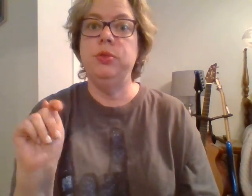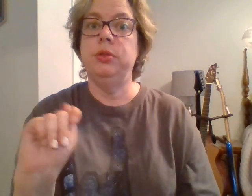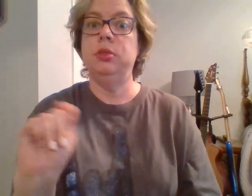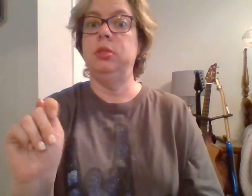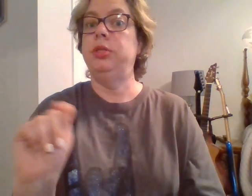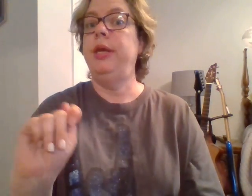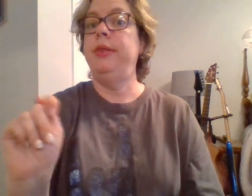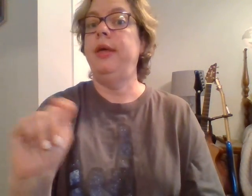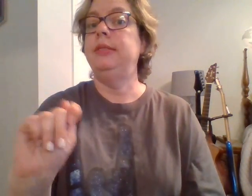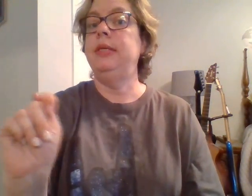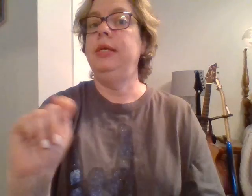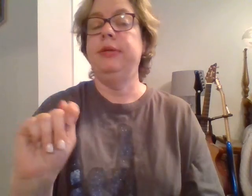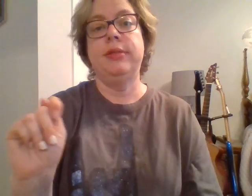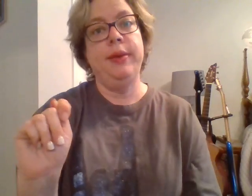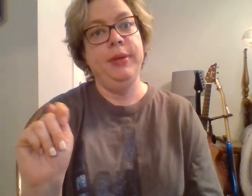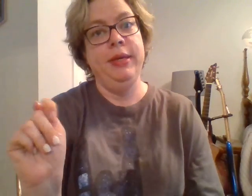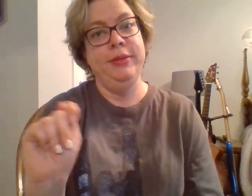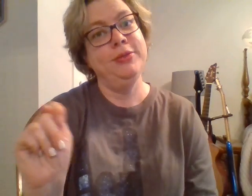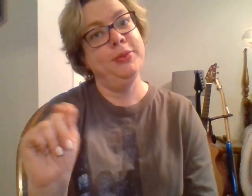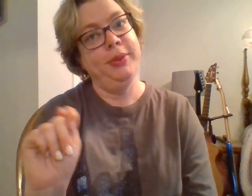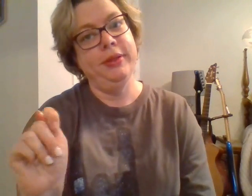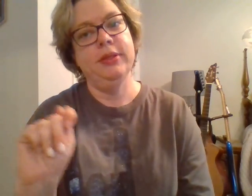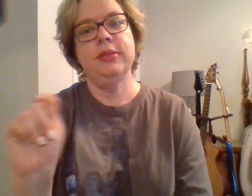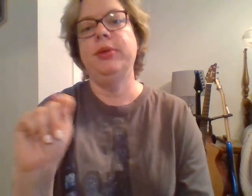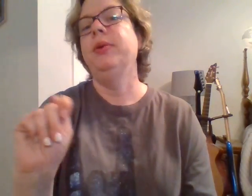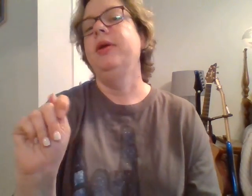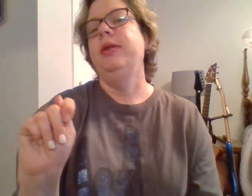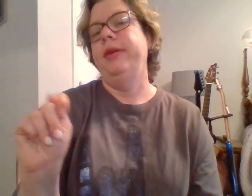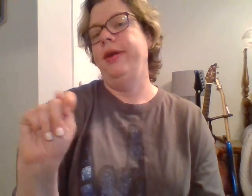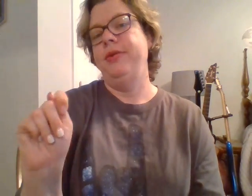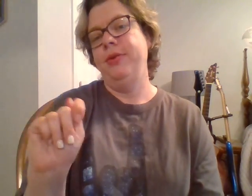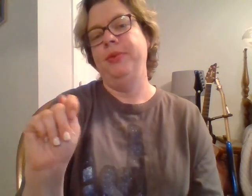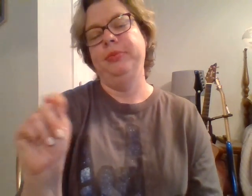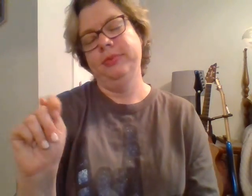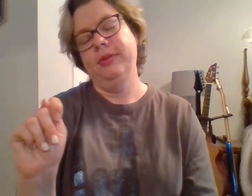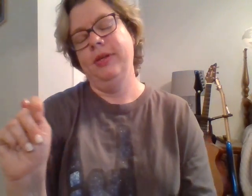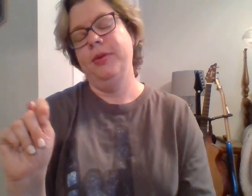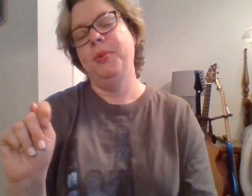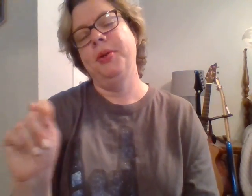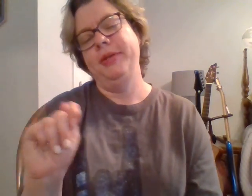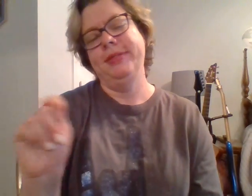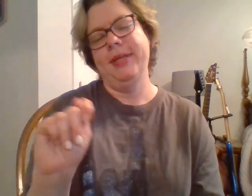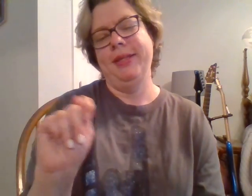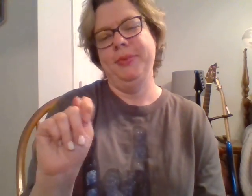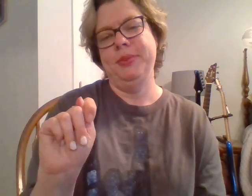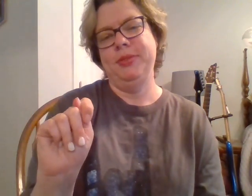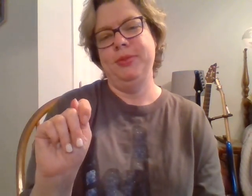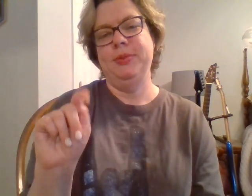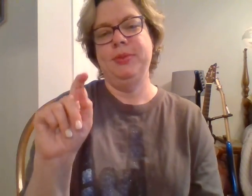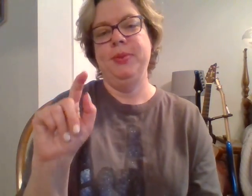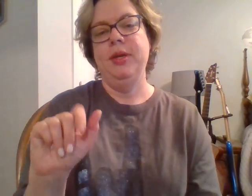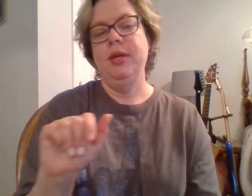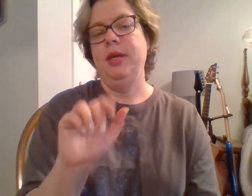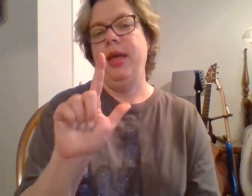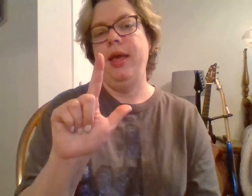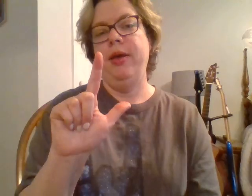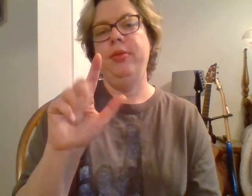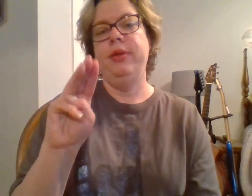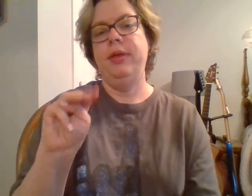can just shake that T because that means toilet. So now you know a word in sign language too. So L,